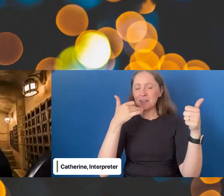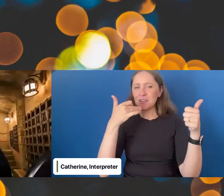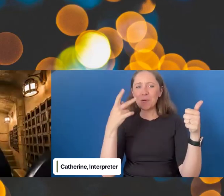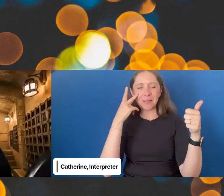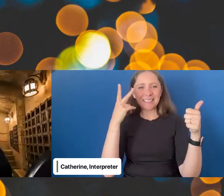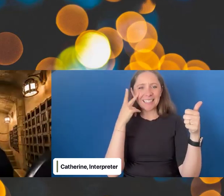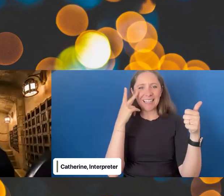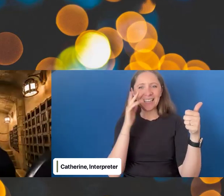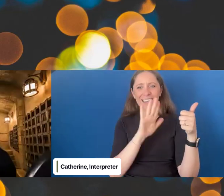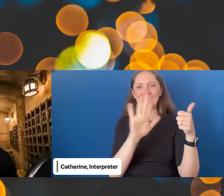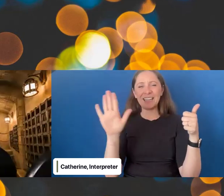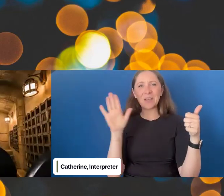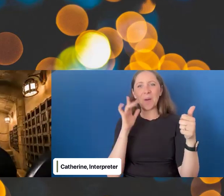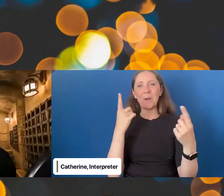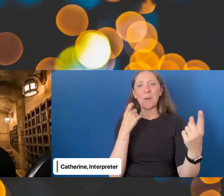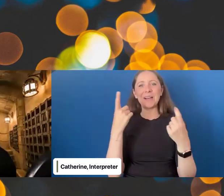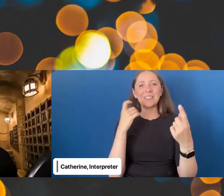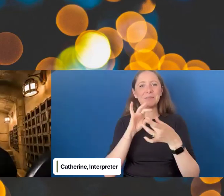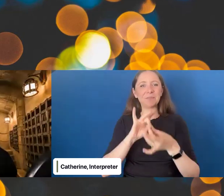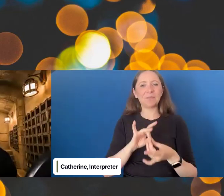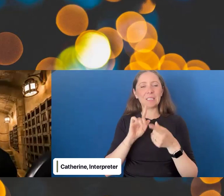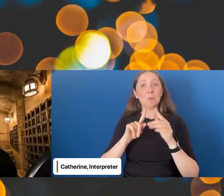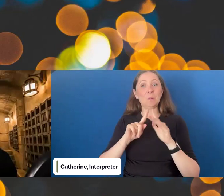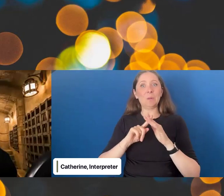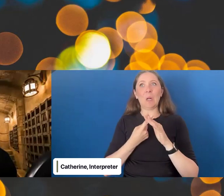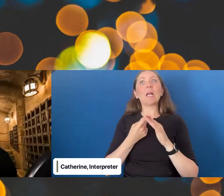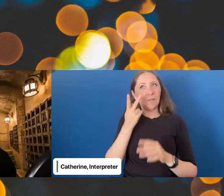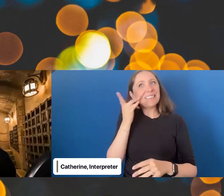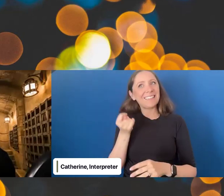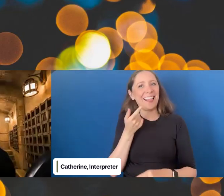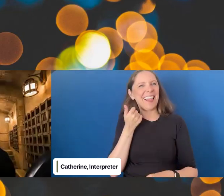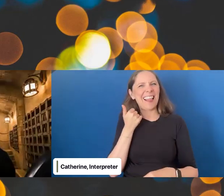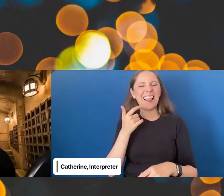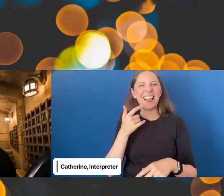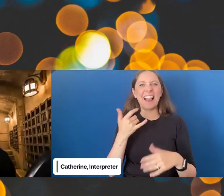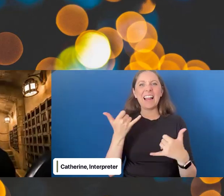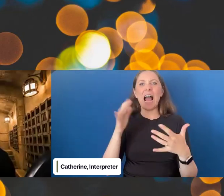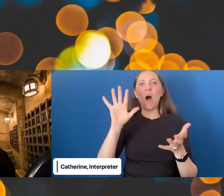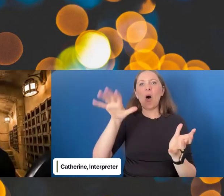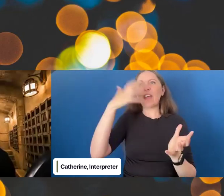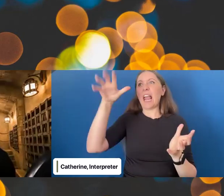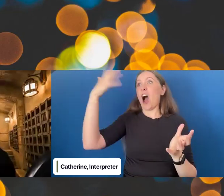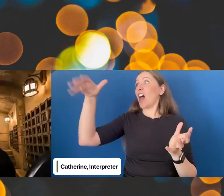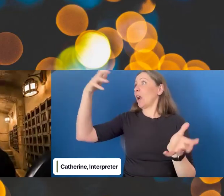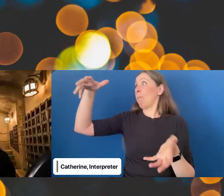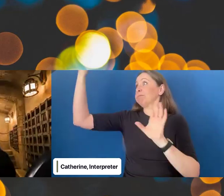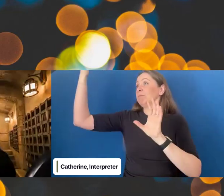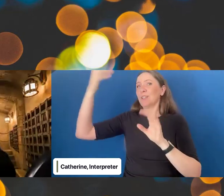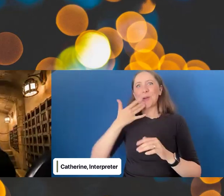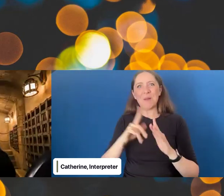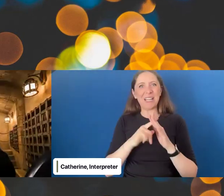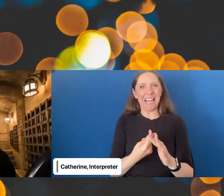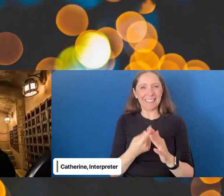your webinar questions about starting. So let's let the chaotic good begin, shall we? Let's